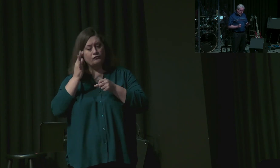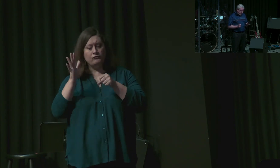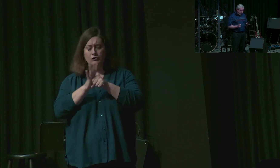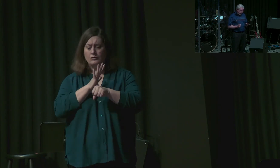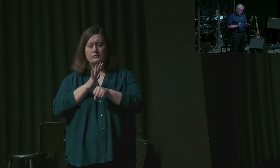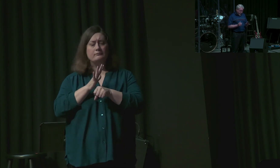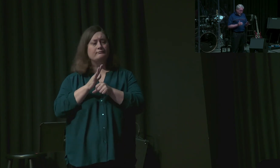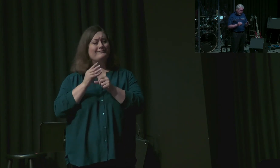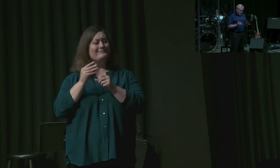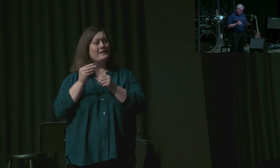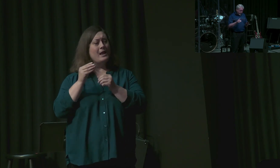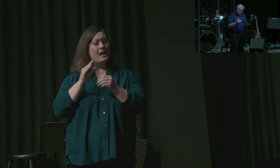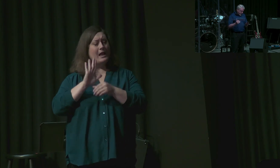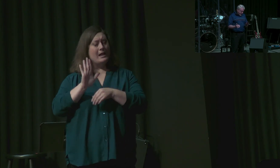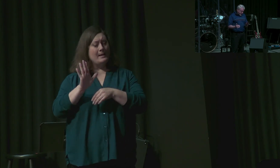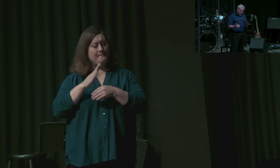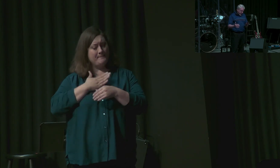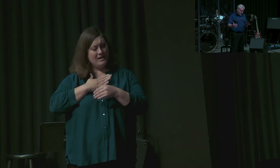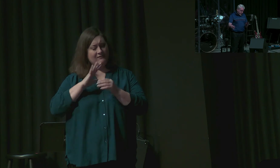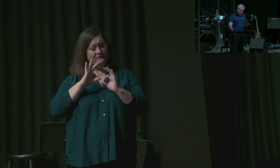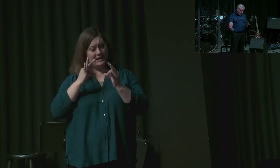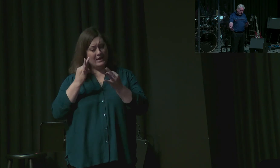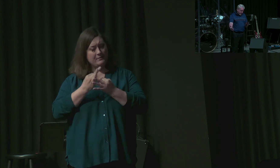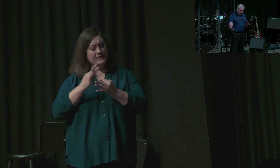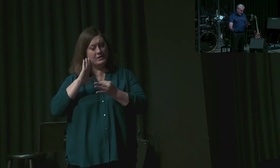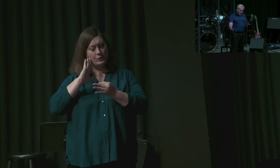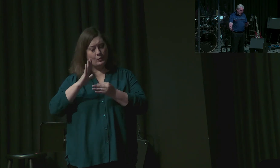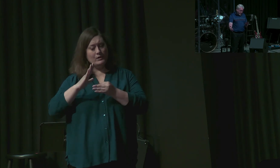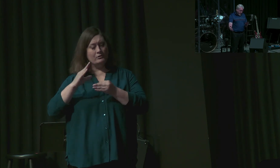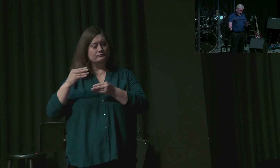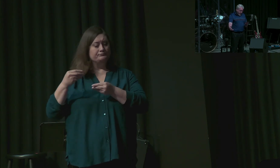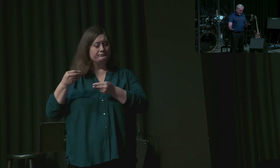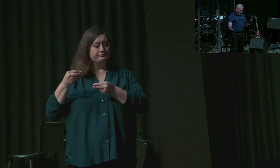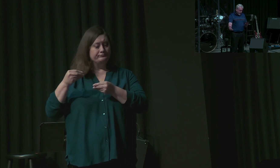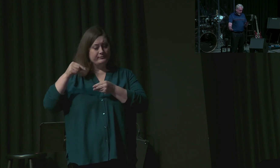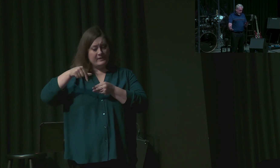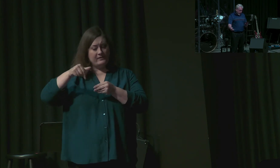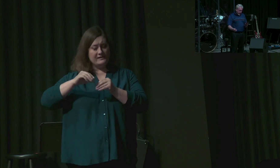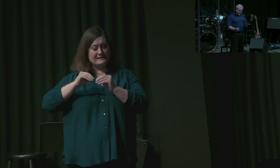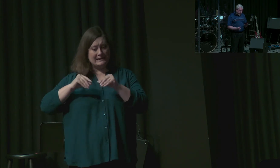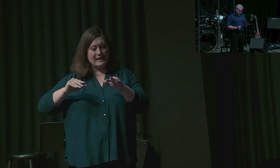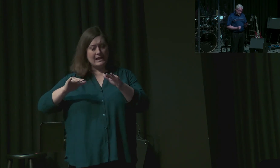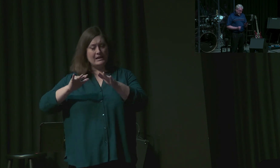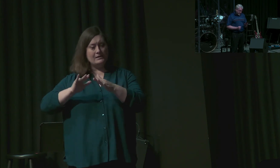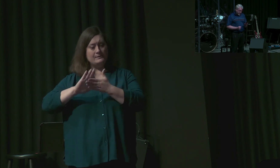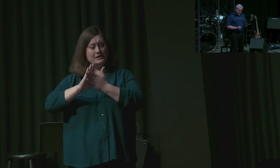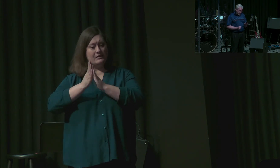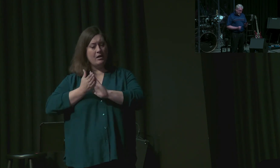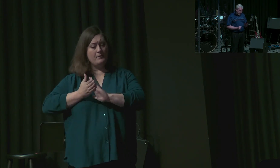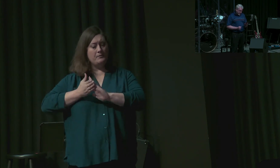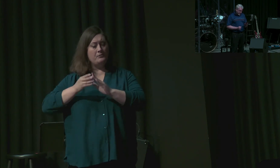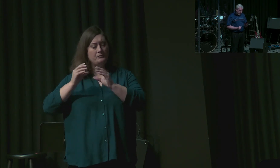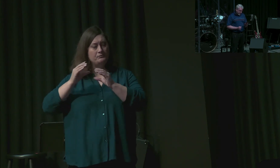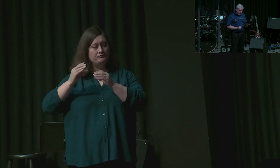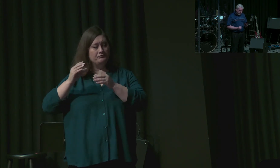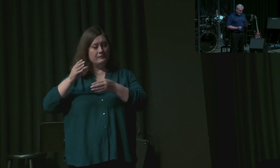of peoples, and will give this land to your offspring after you for an everlasting